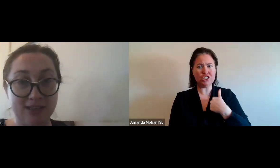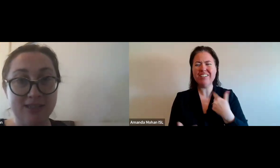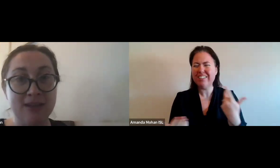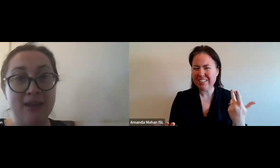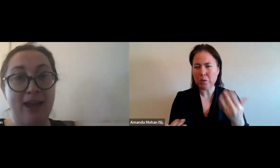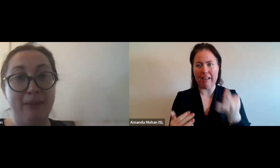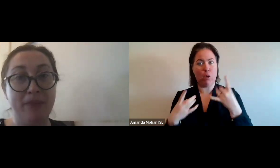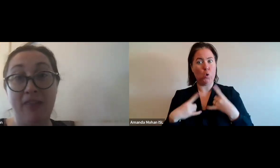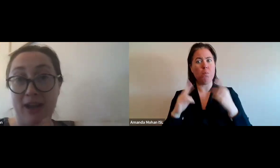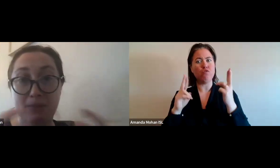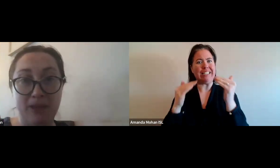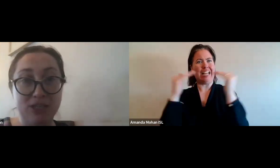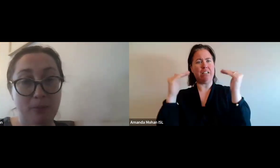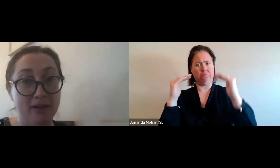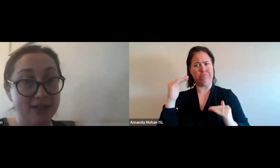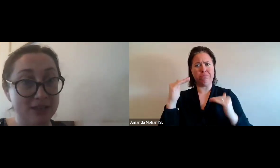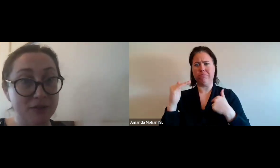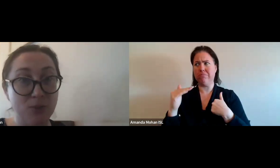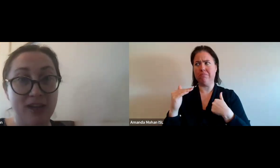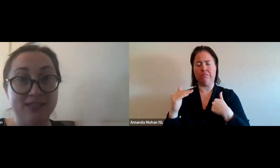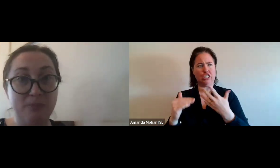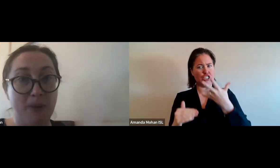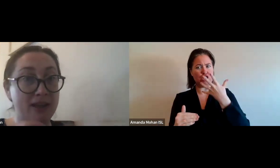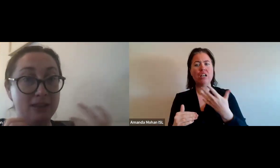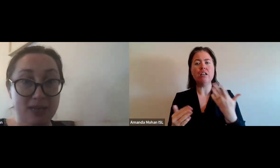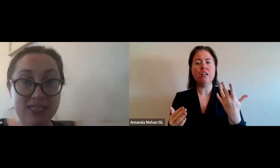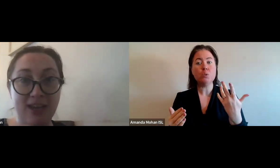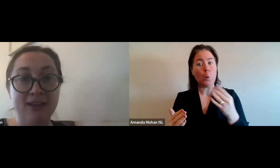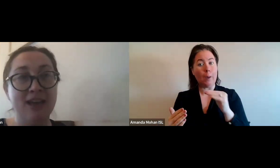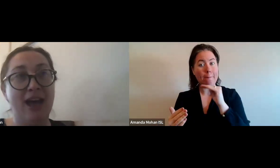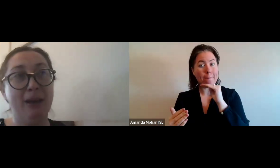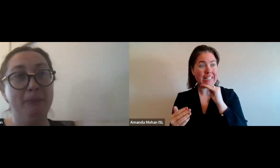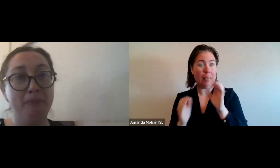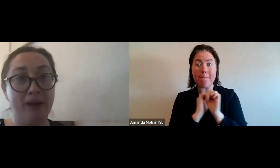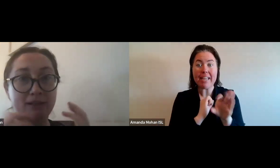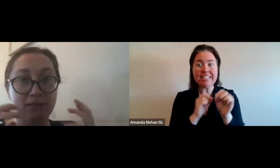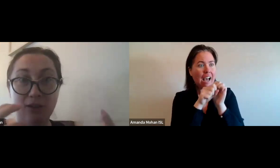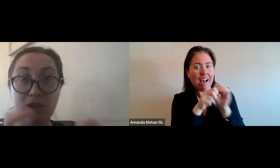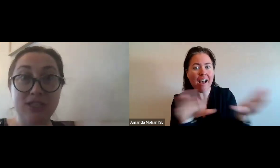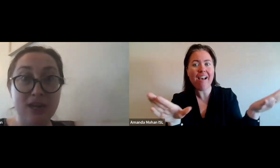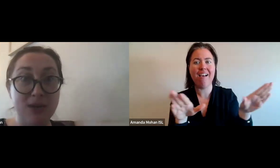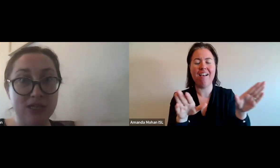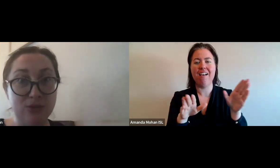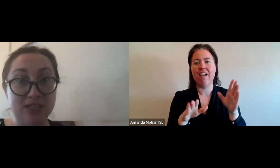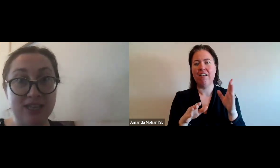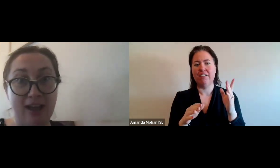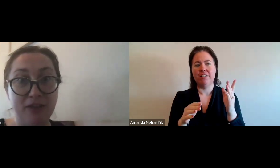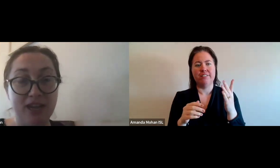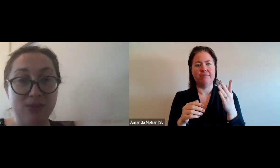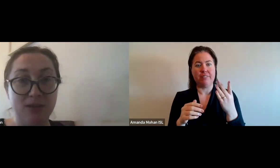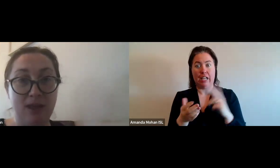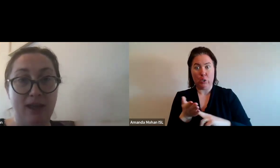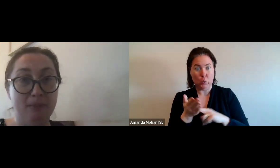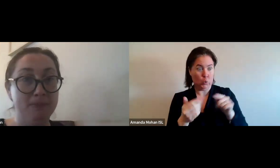rights standards. And that can be picked up on in different ways by the media, by continuing to use it